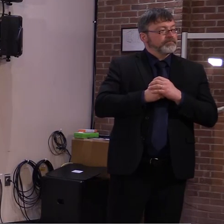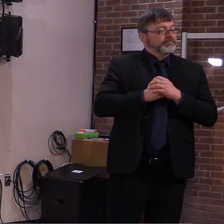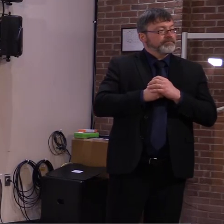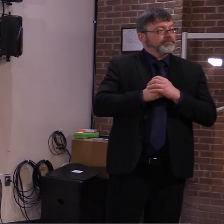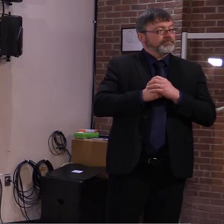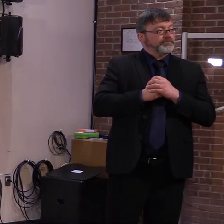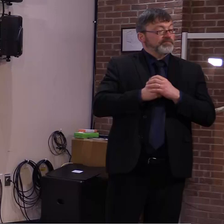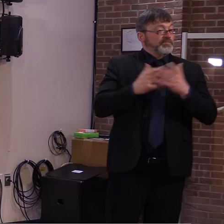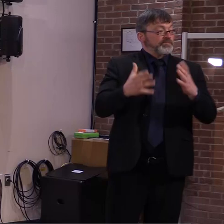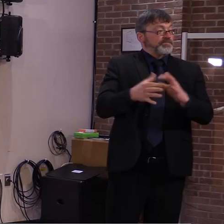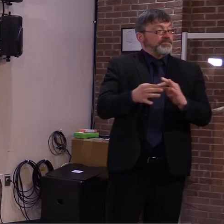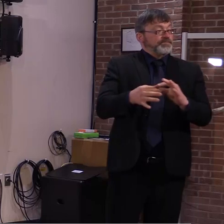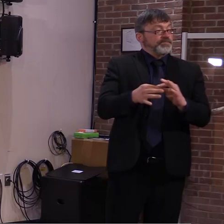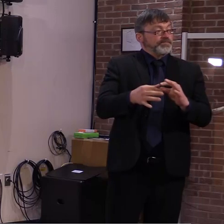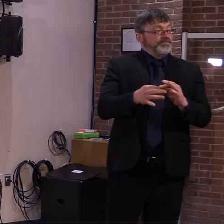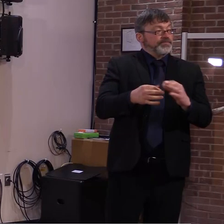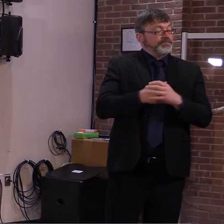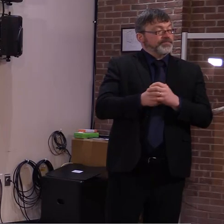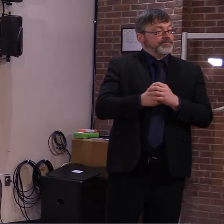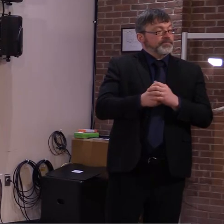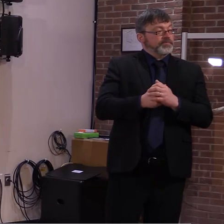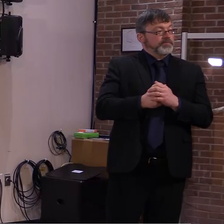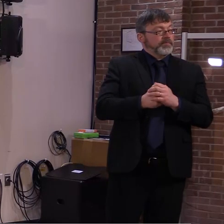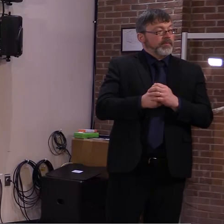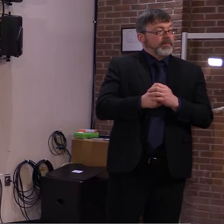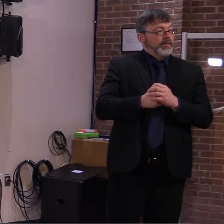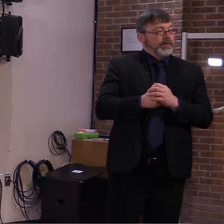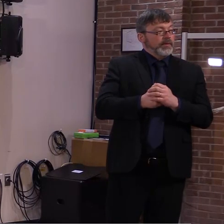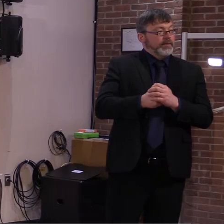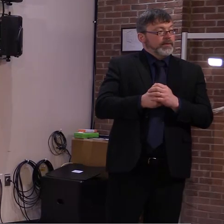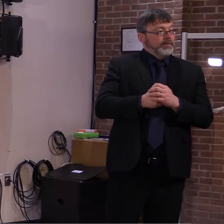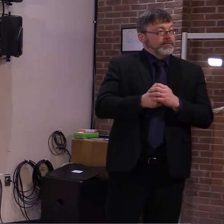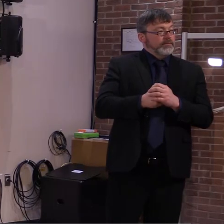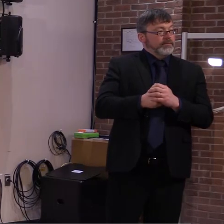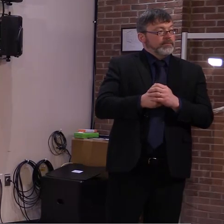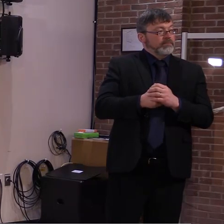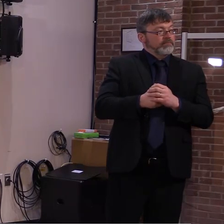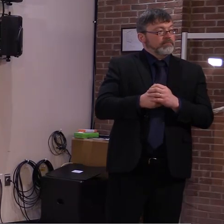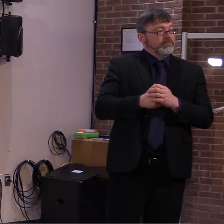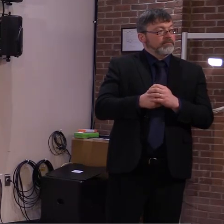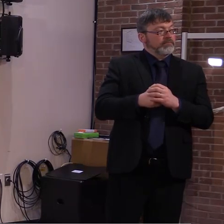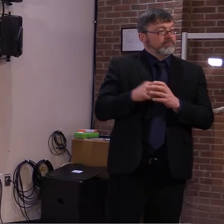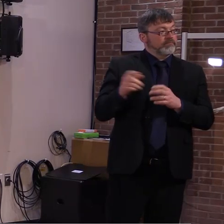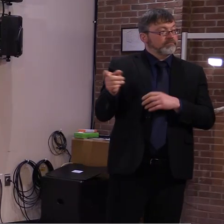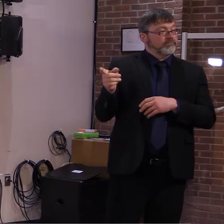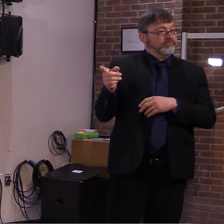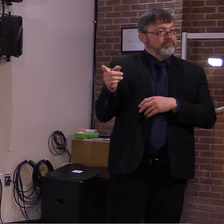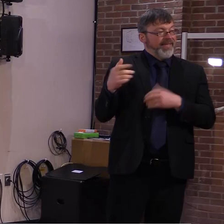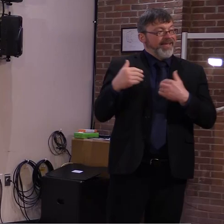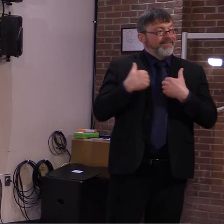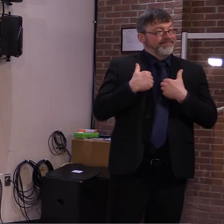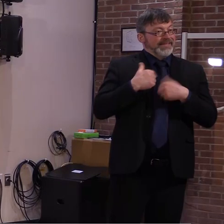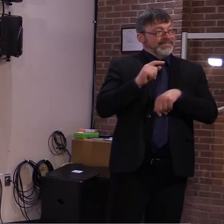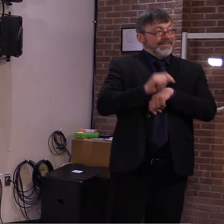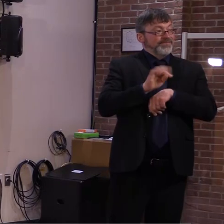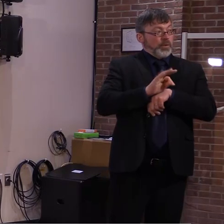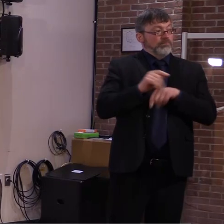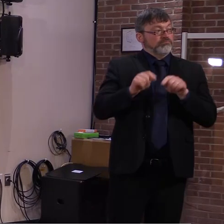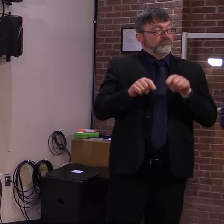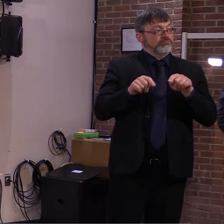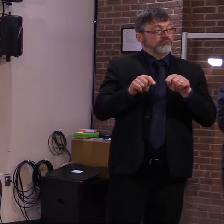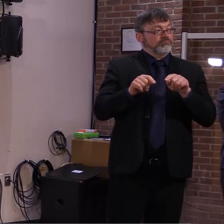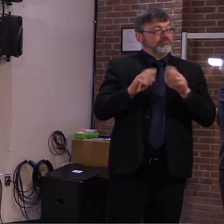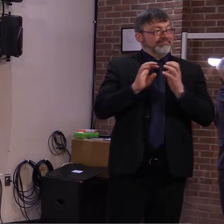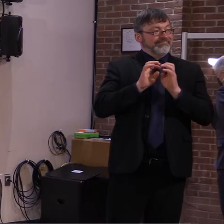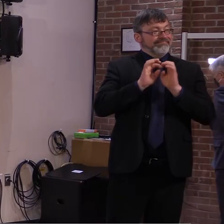think realistically a task force might be able to do here when it comes to, you know, trying to think of outside-of-the-box solutions?